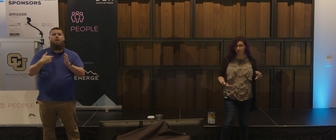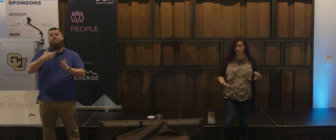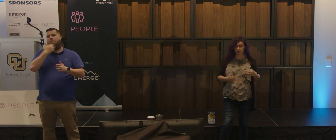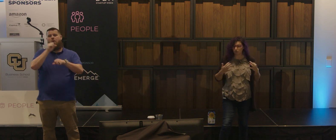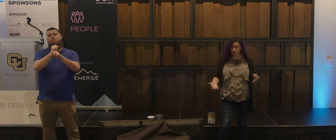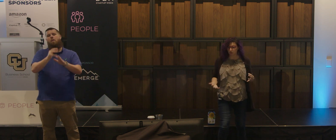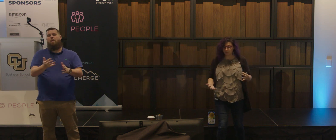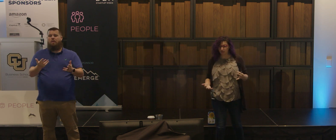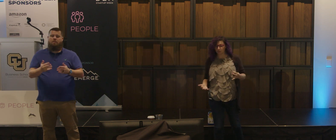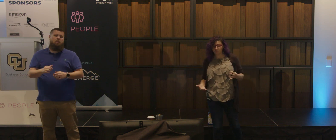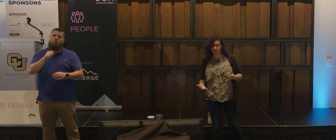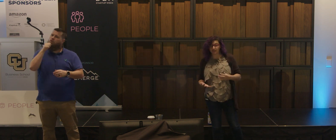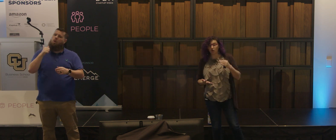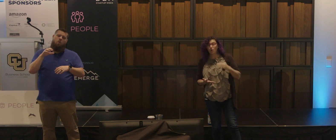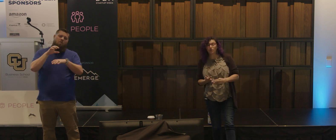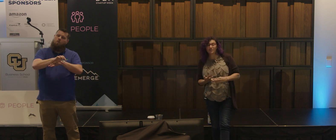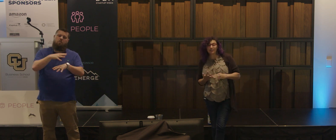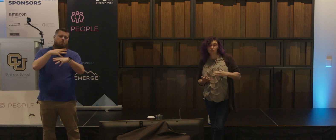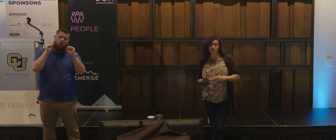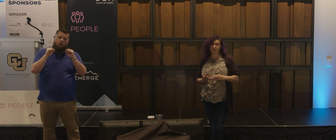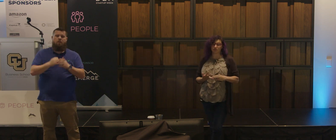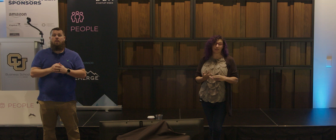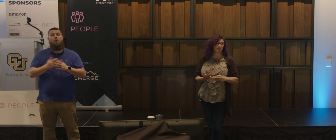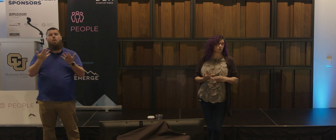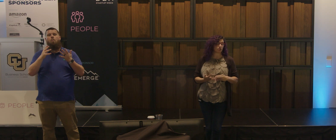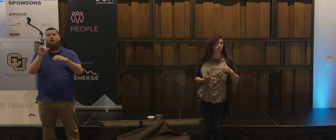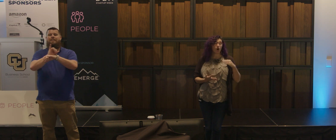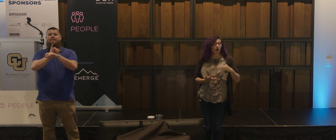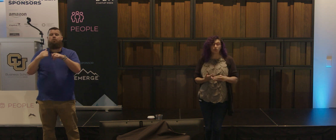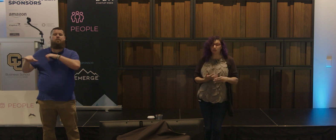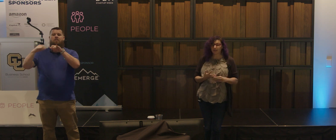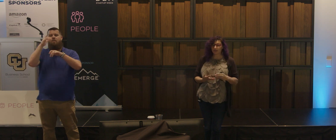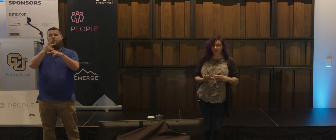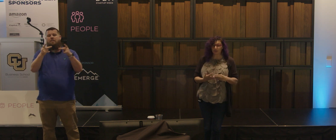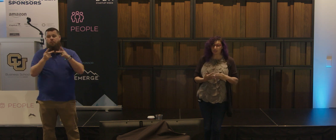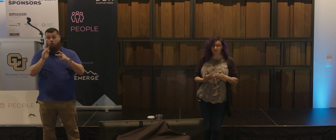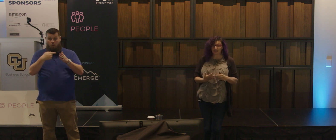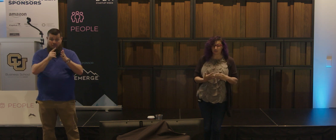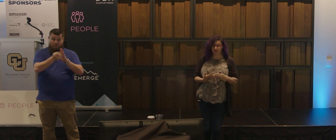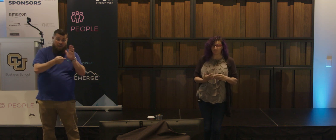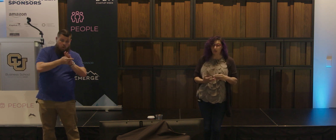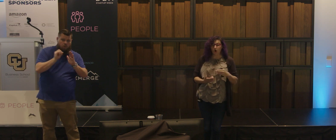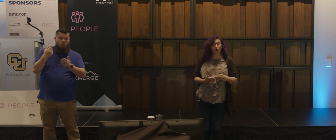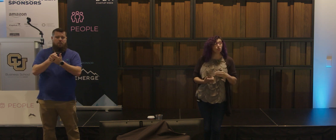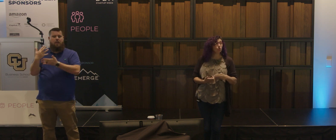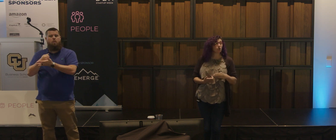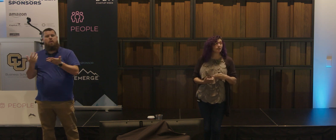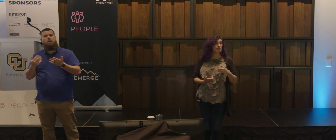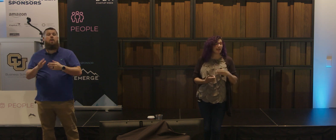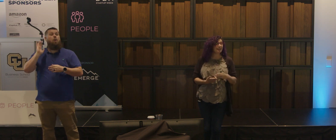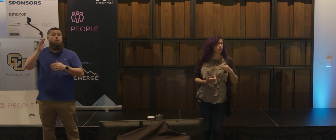employee, right? Don't make your employees be burned out. What's the industry standard for that position? Are you going to pay them hourly or salary? Are